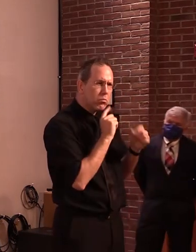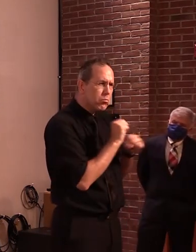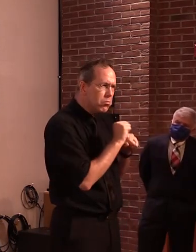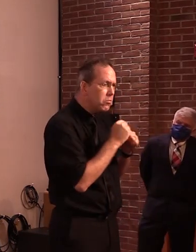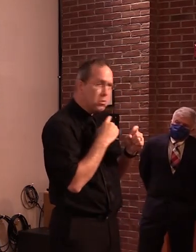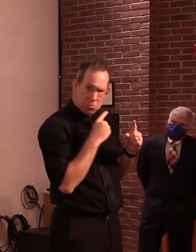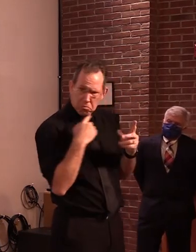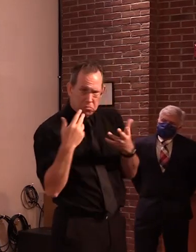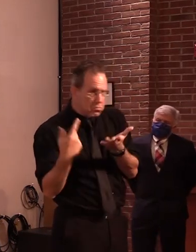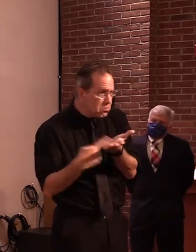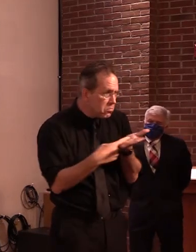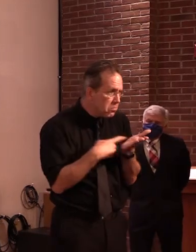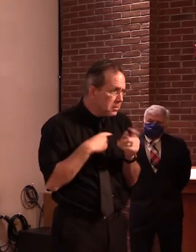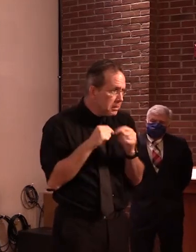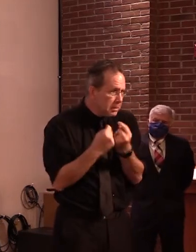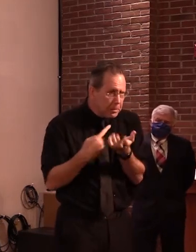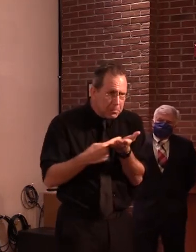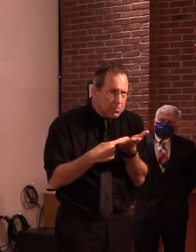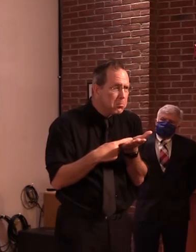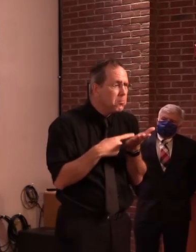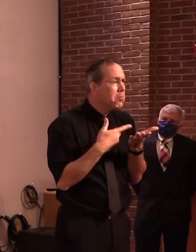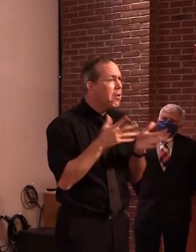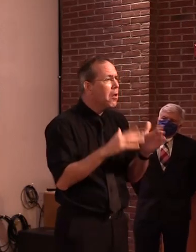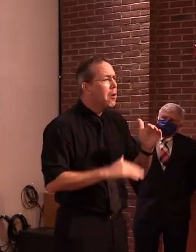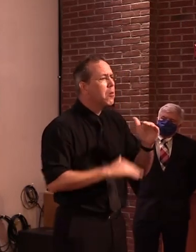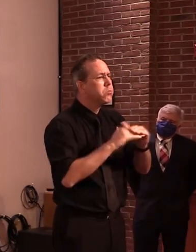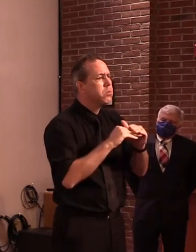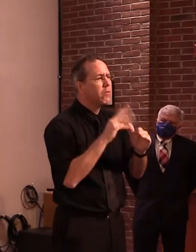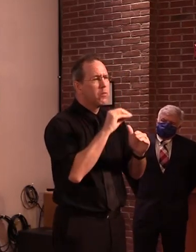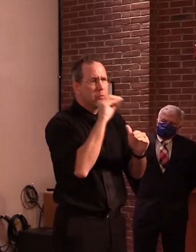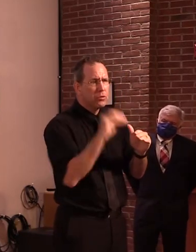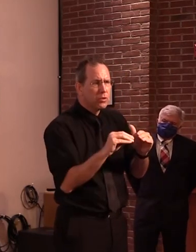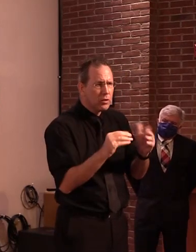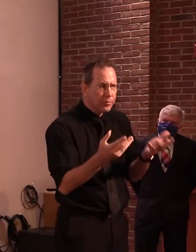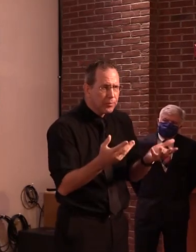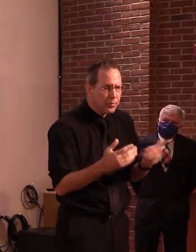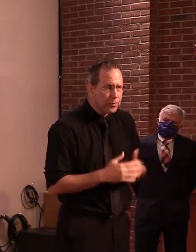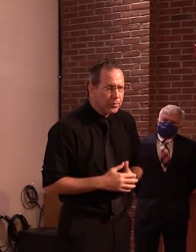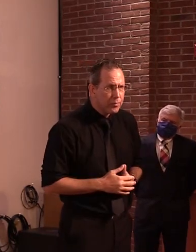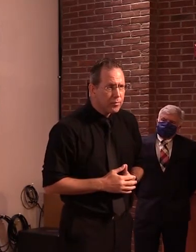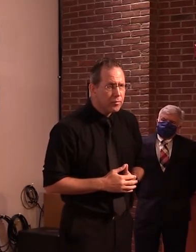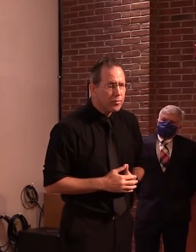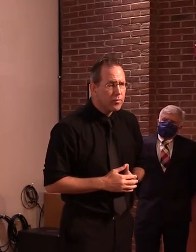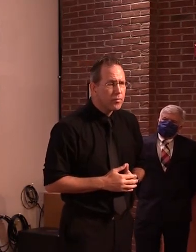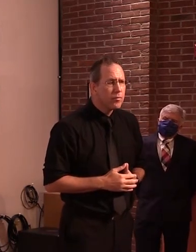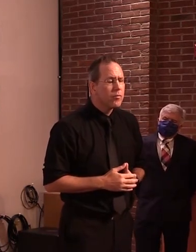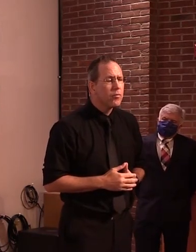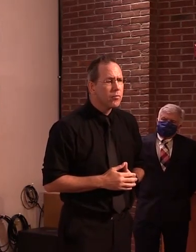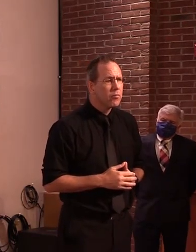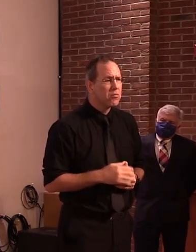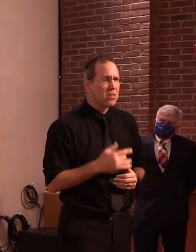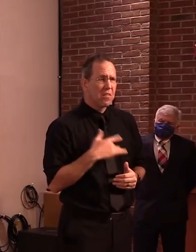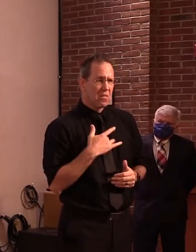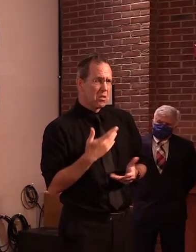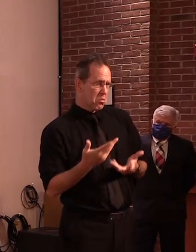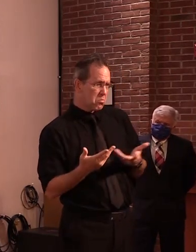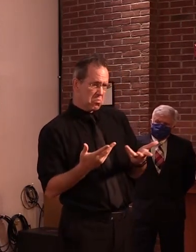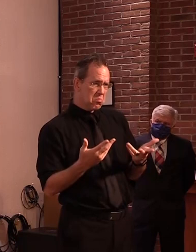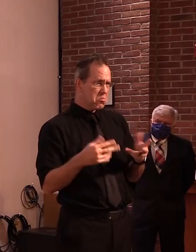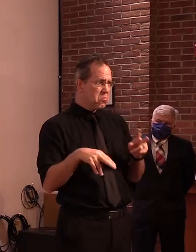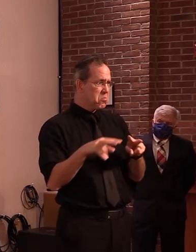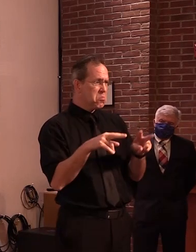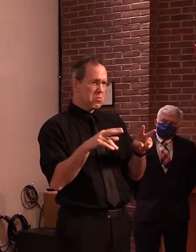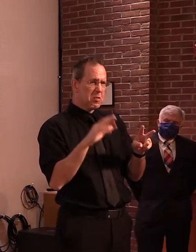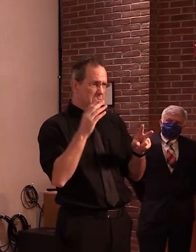market to 50%. And when we decided to move forward, I decided to move forward with the mask mandate. It made